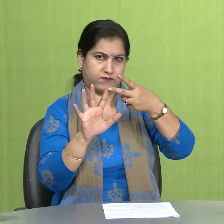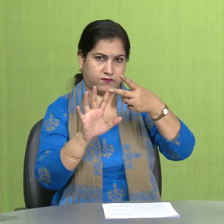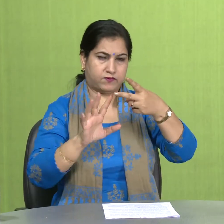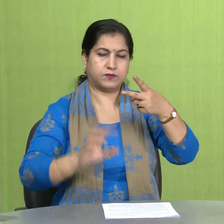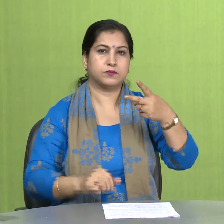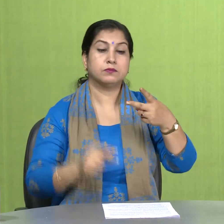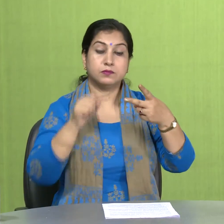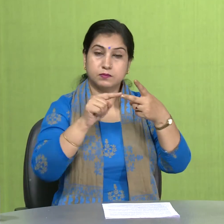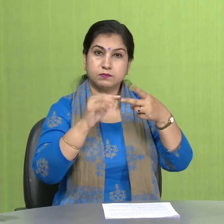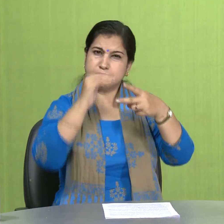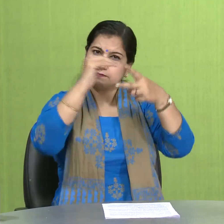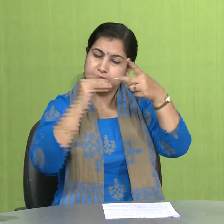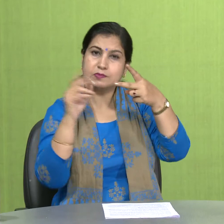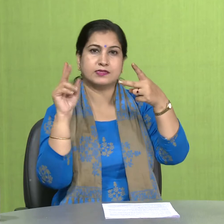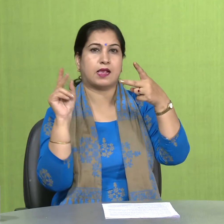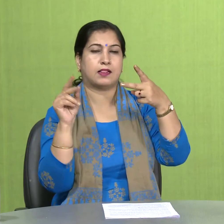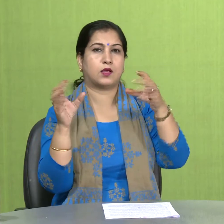So this is the second category of ministers.